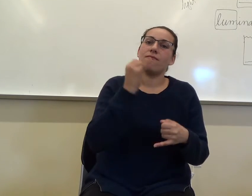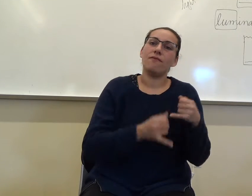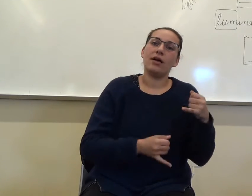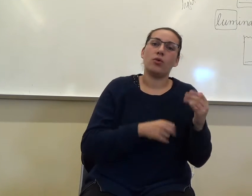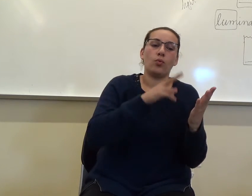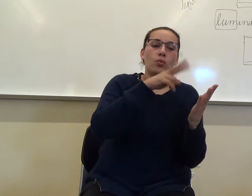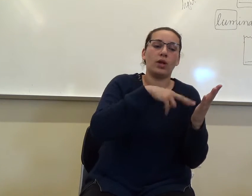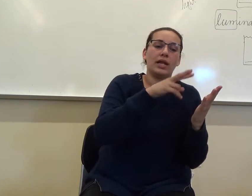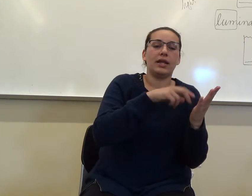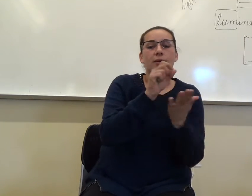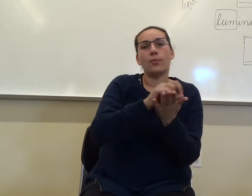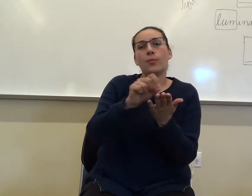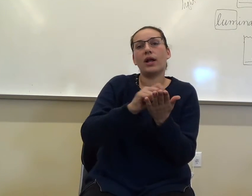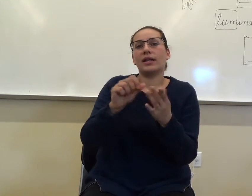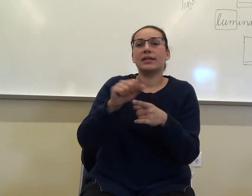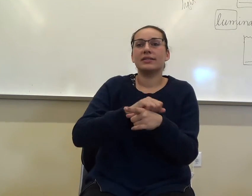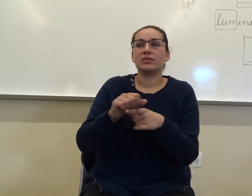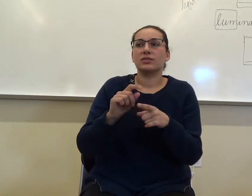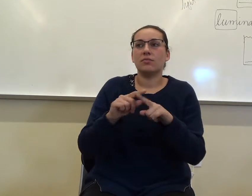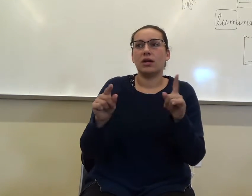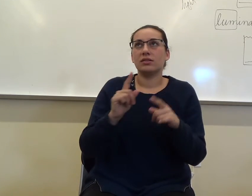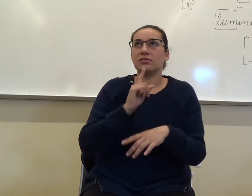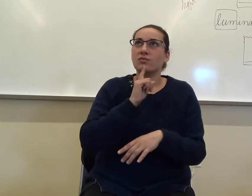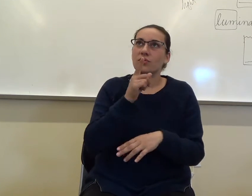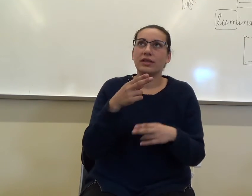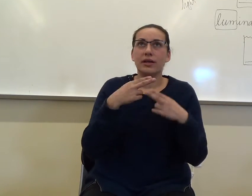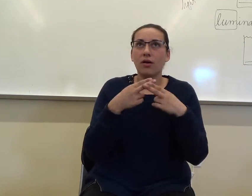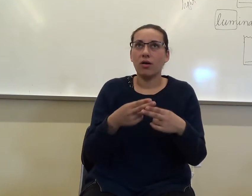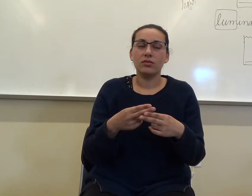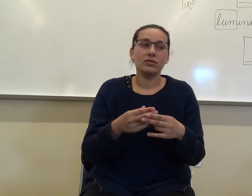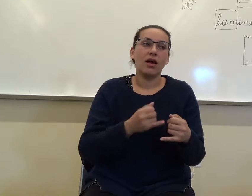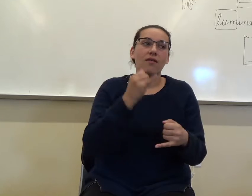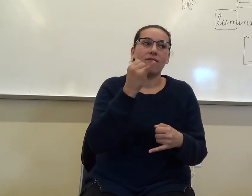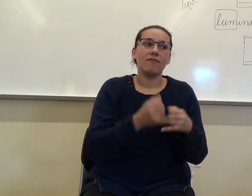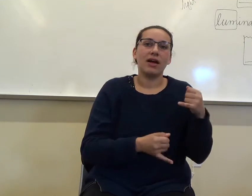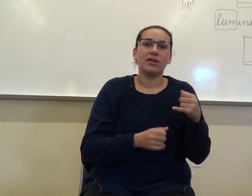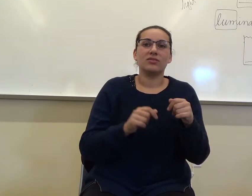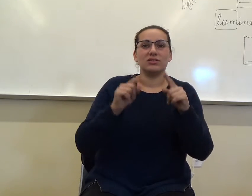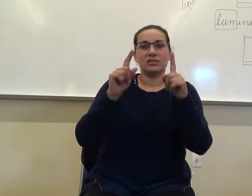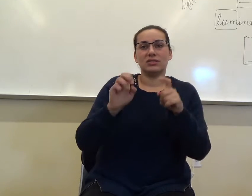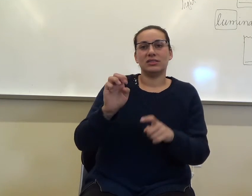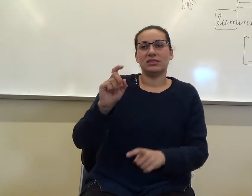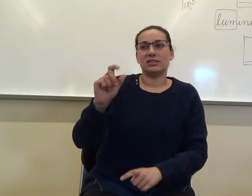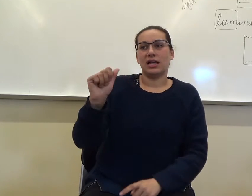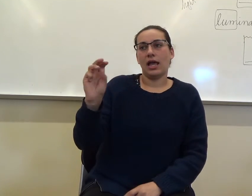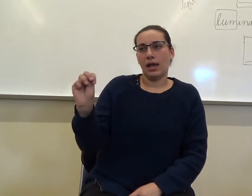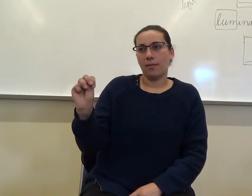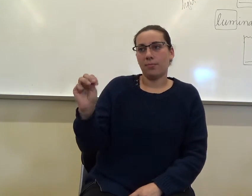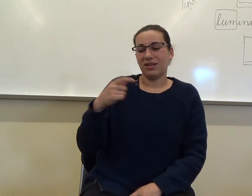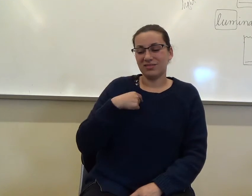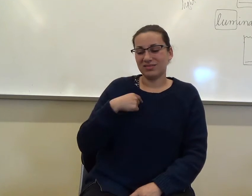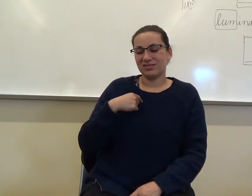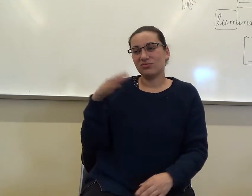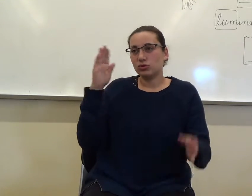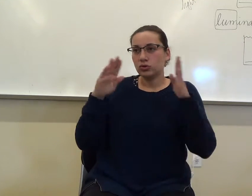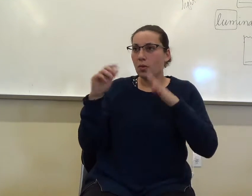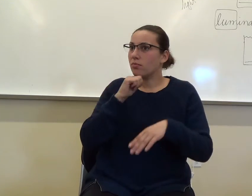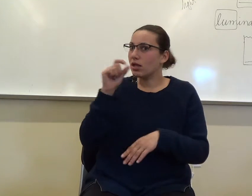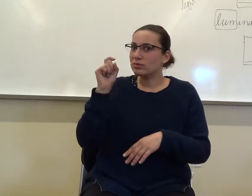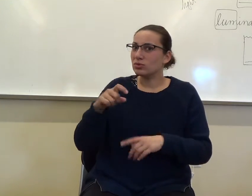exam. But if I put final exam here, I get in trouble because I'm not supposed to give the final exam any